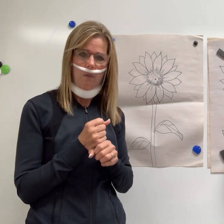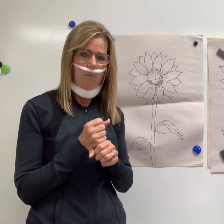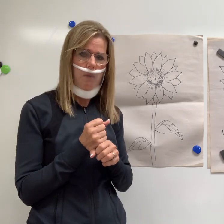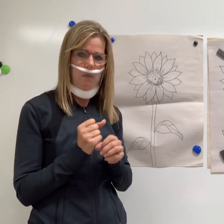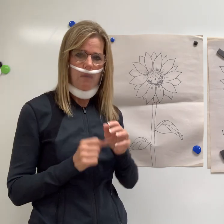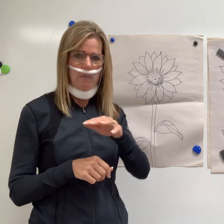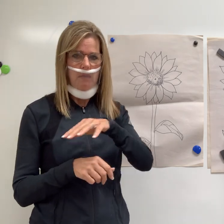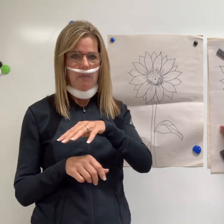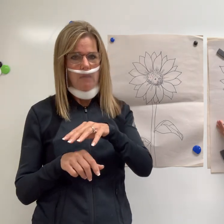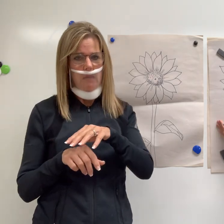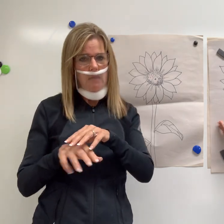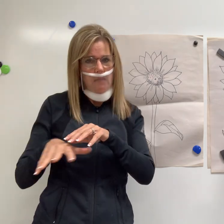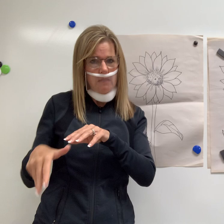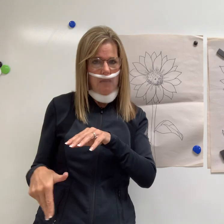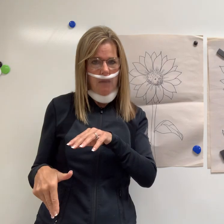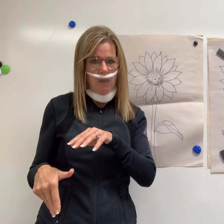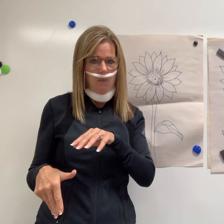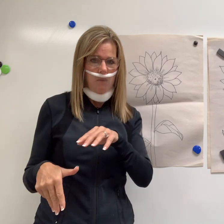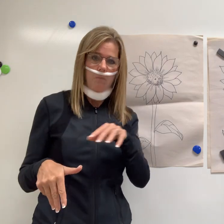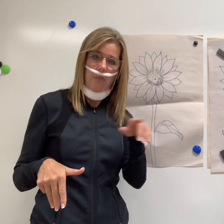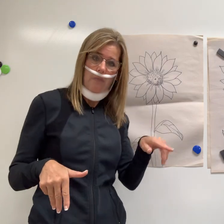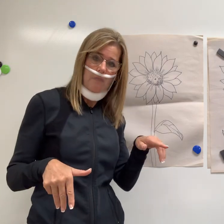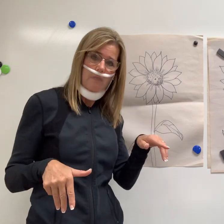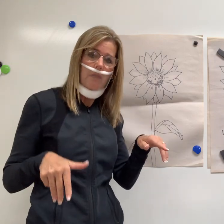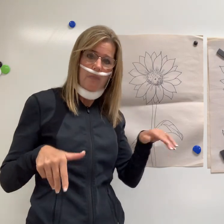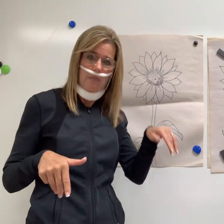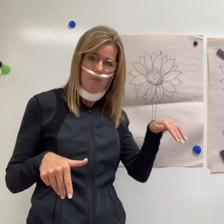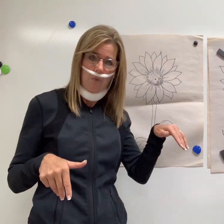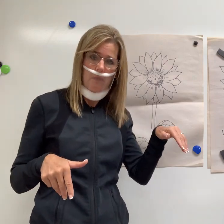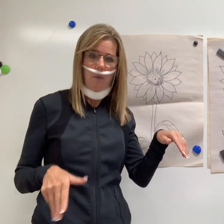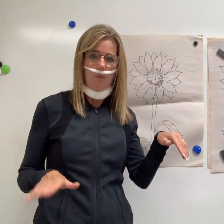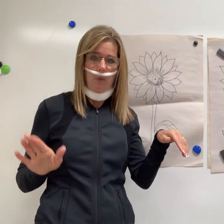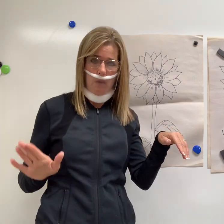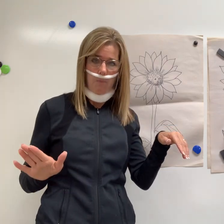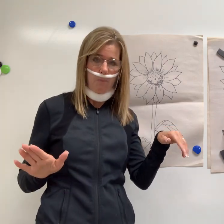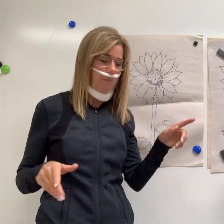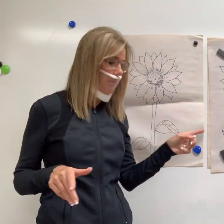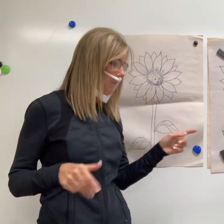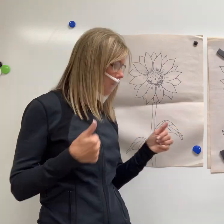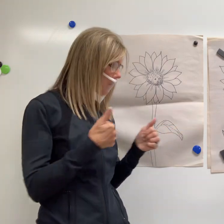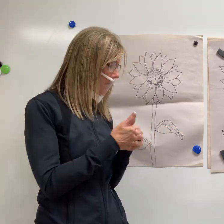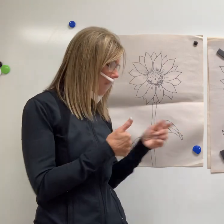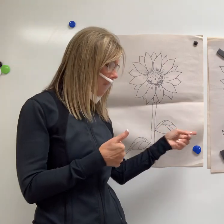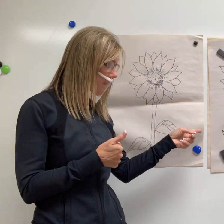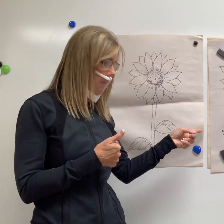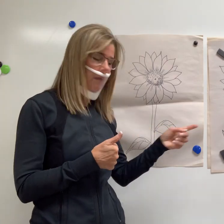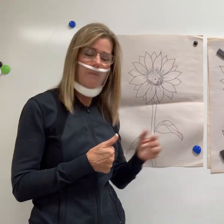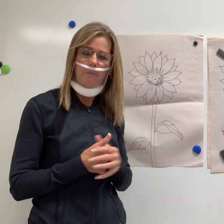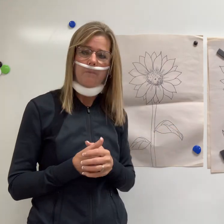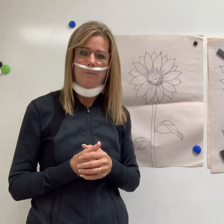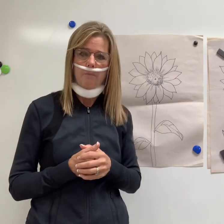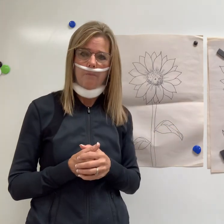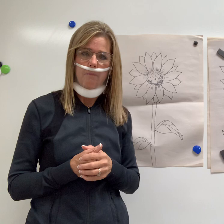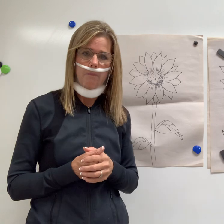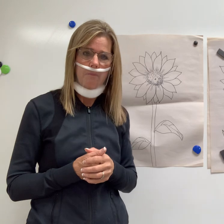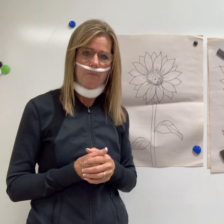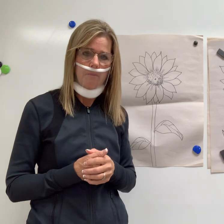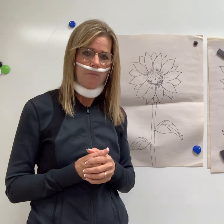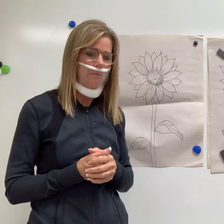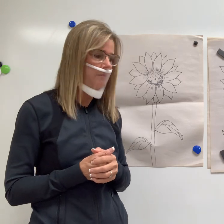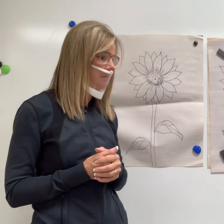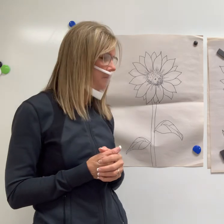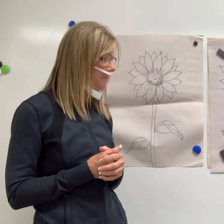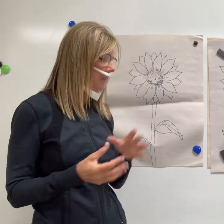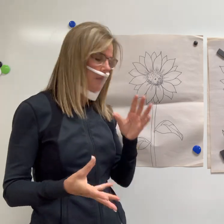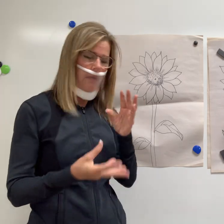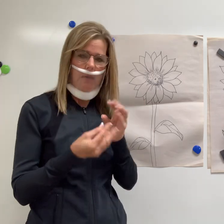down because this leaf is kind of curving more up. We're gonna follow what we already have. We're gonna follow that curve like we already have and